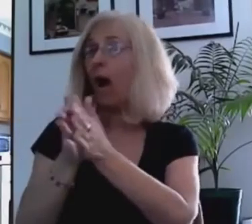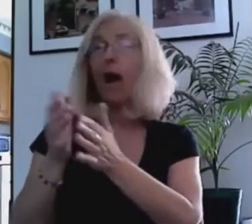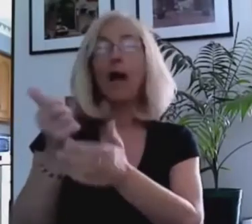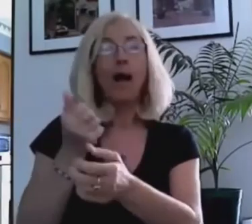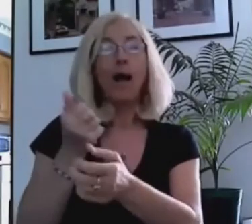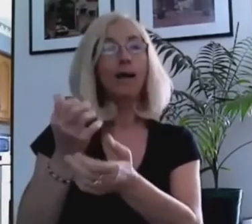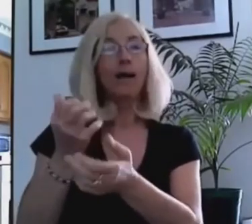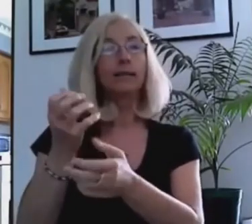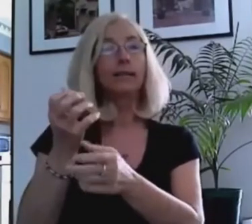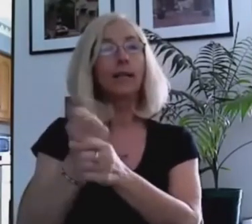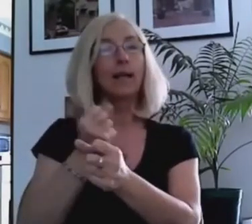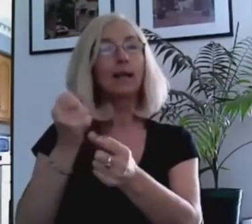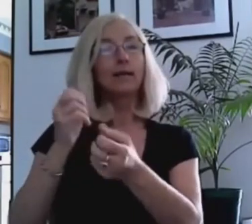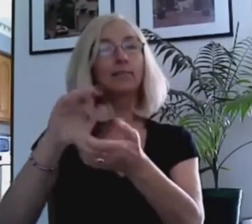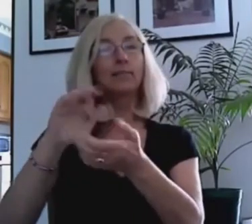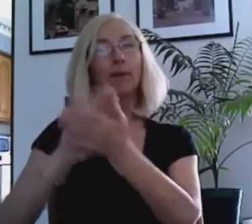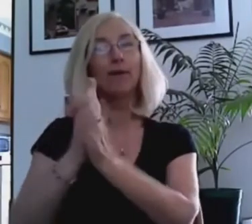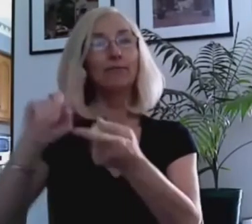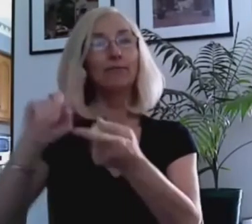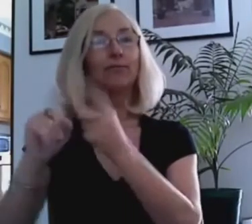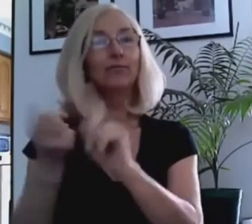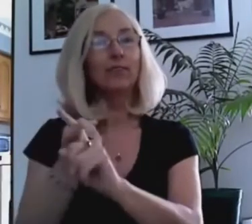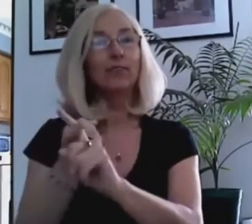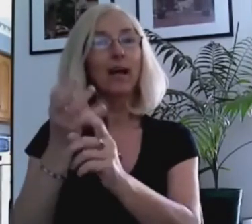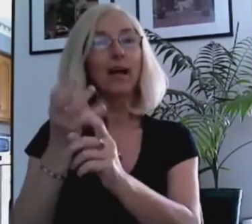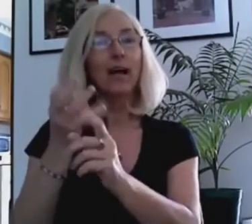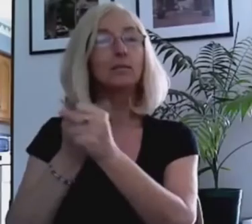feel free to contact me.